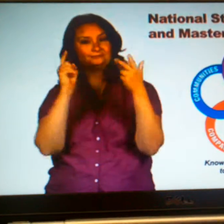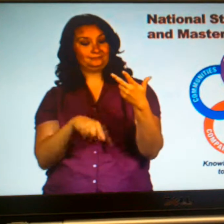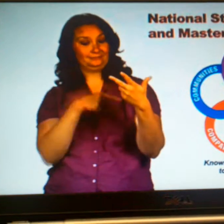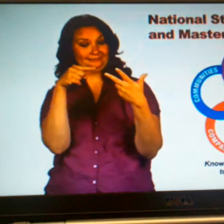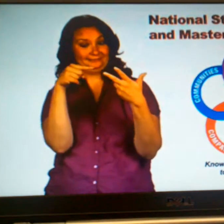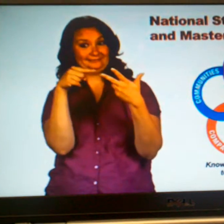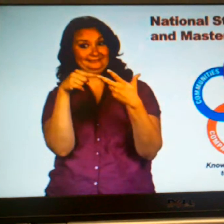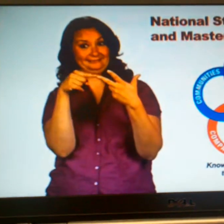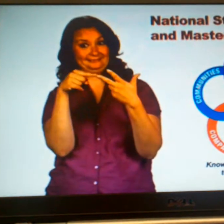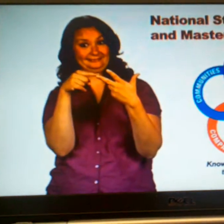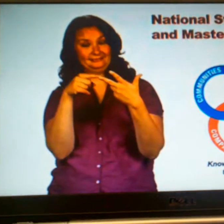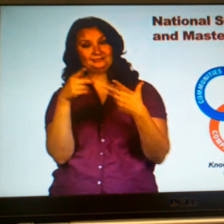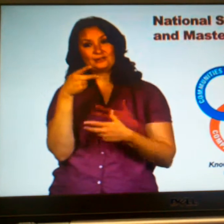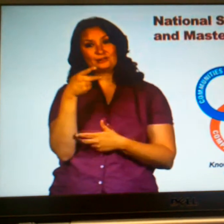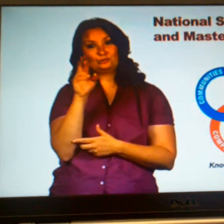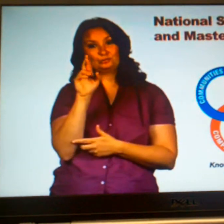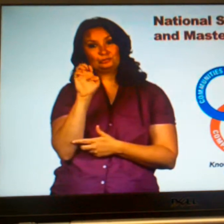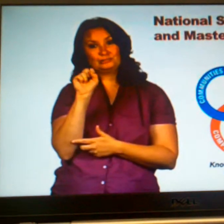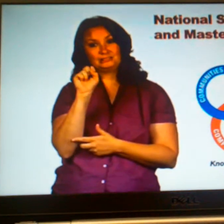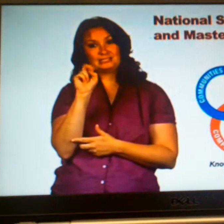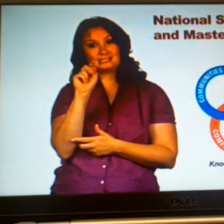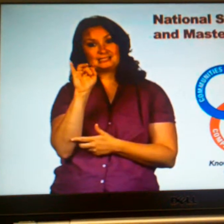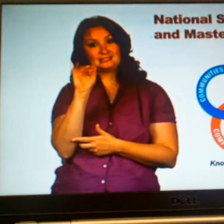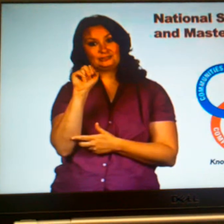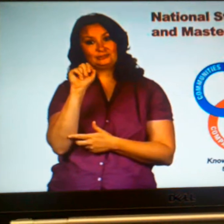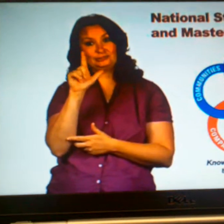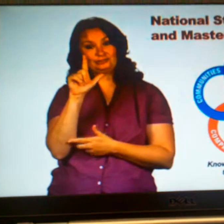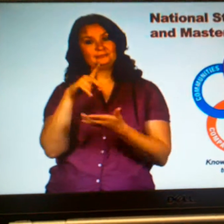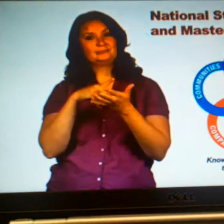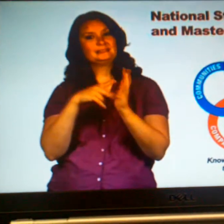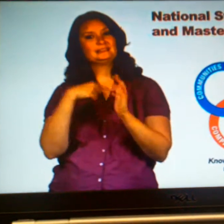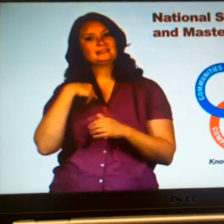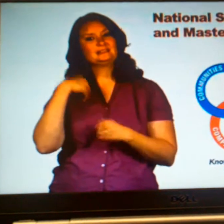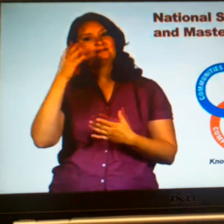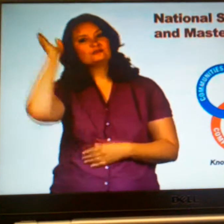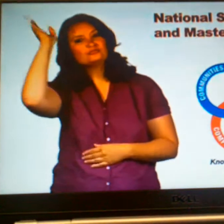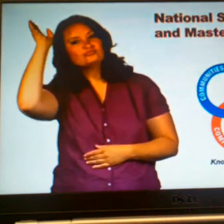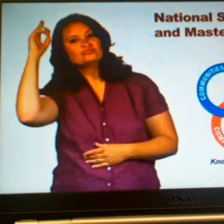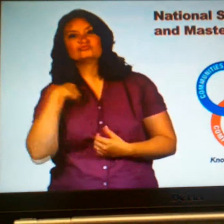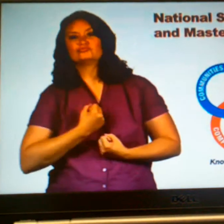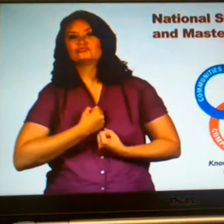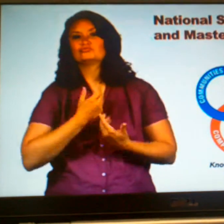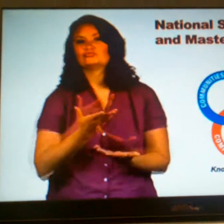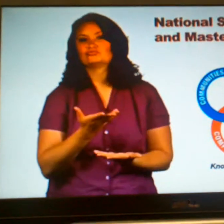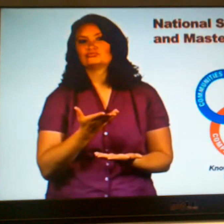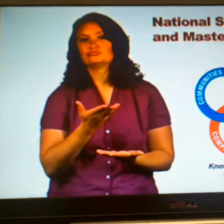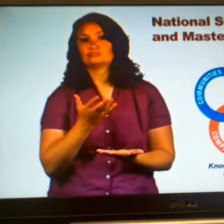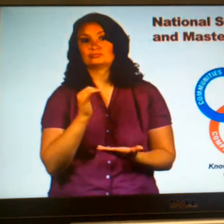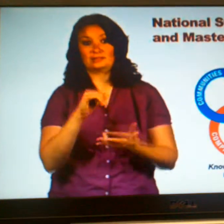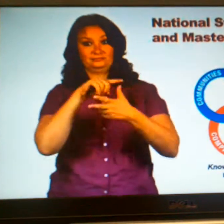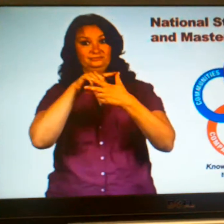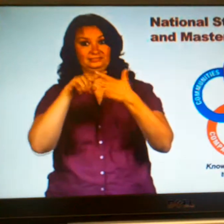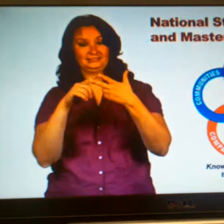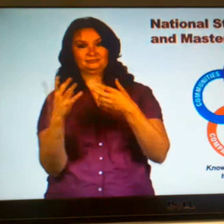Second is where you're being taught and the point comes across in your head, you get the understanding. The next is like a